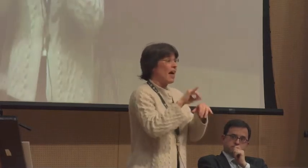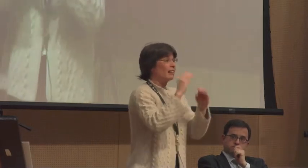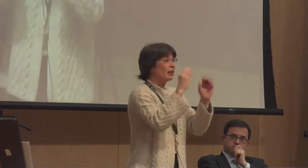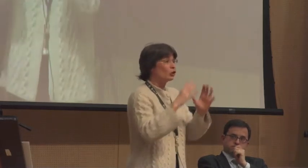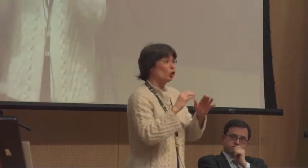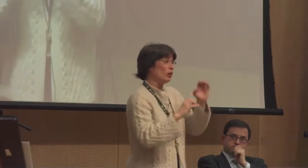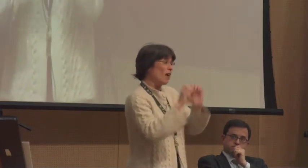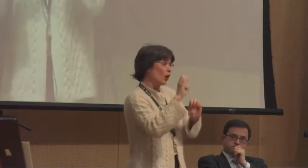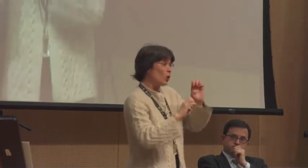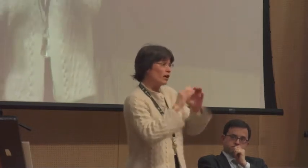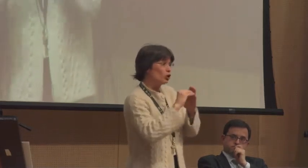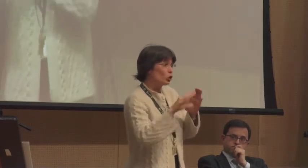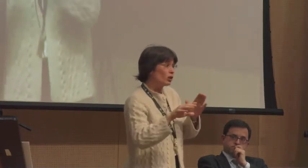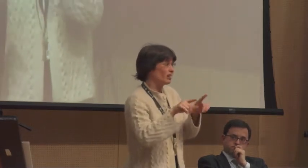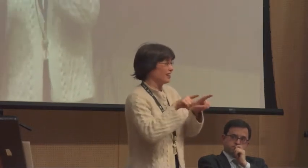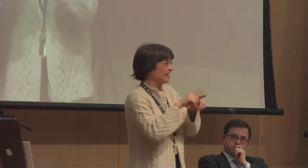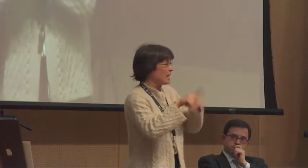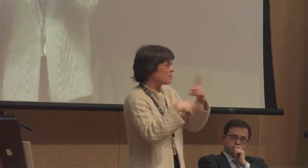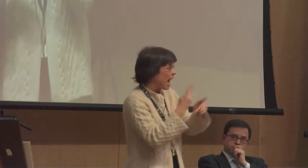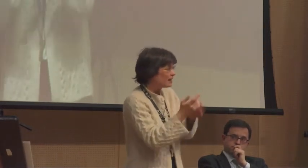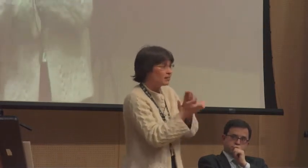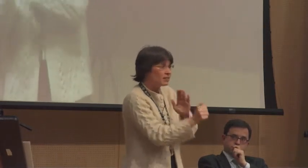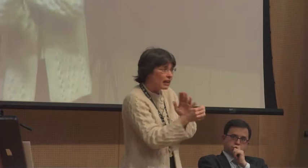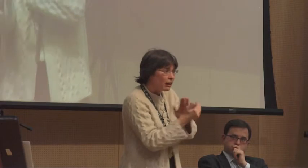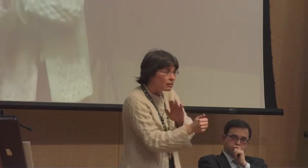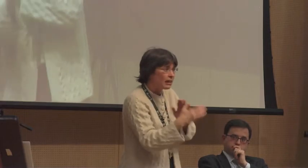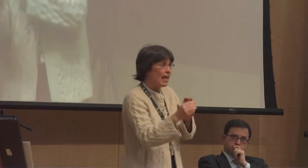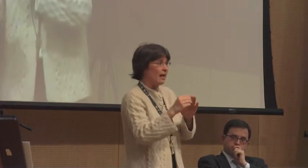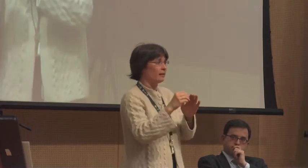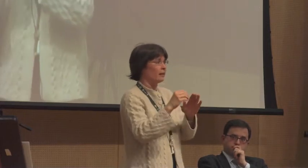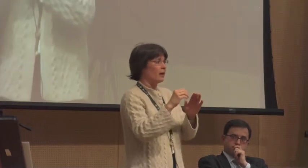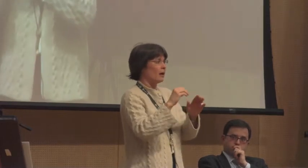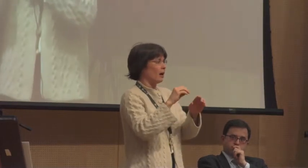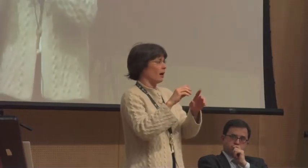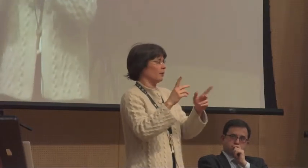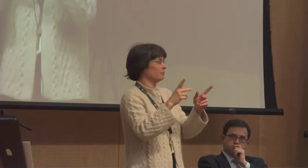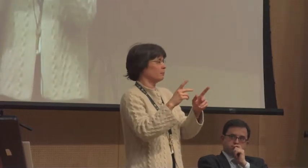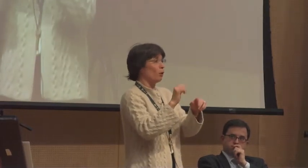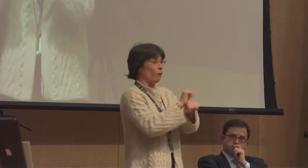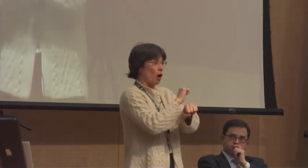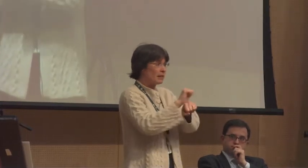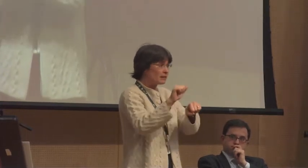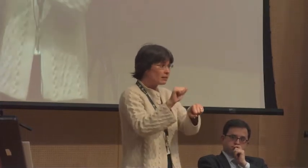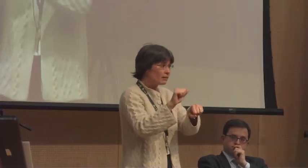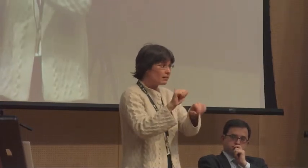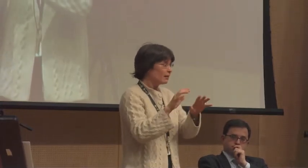that teachers are evaluating students on the same kinds of skills and performance.